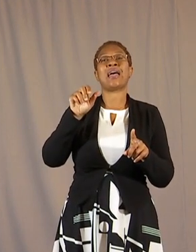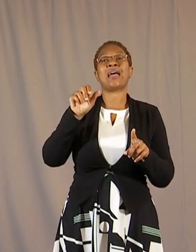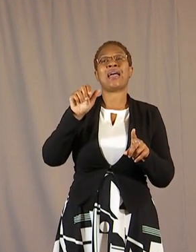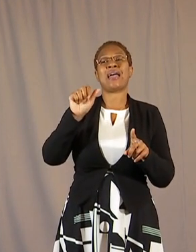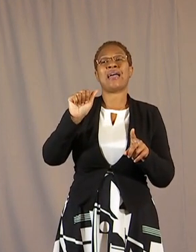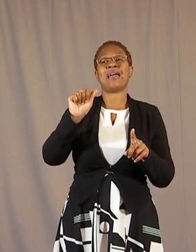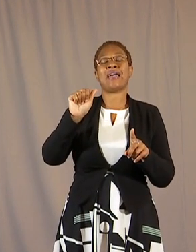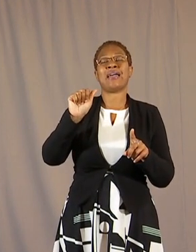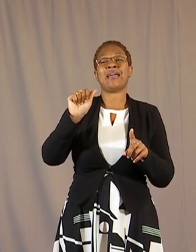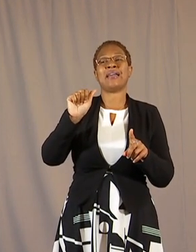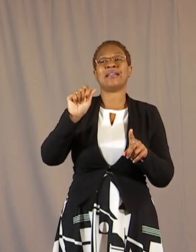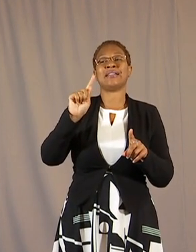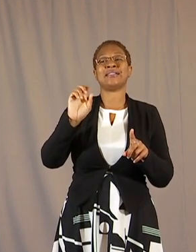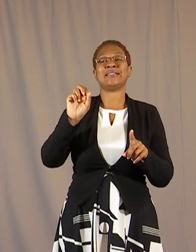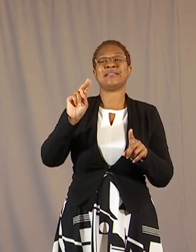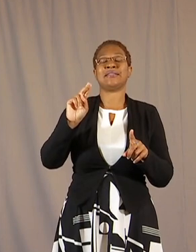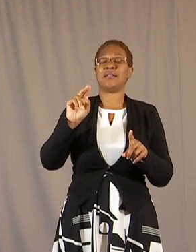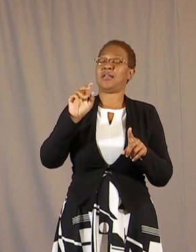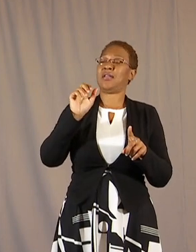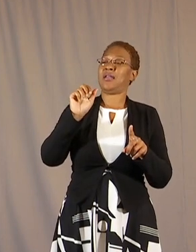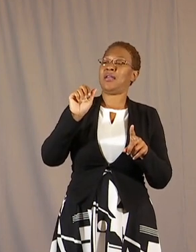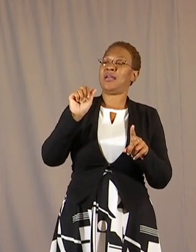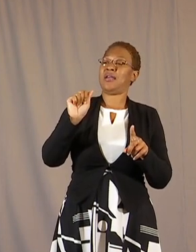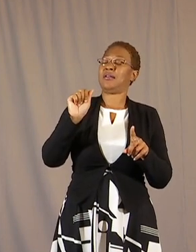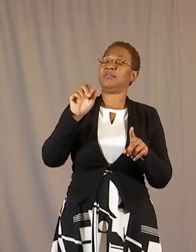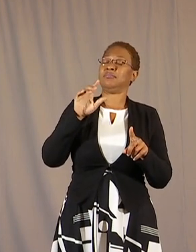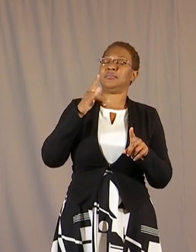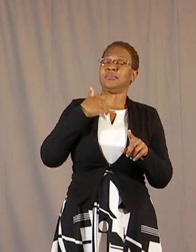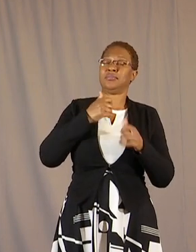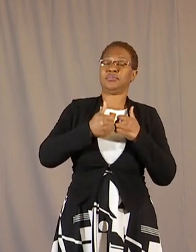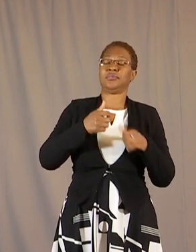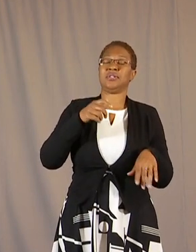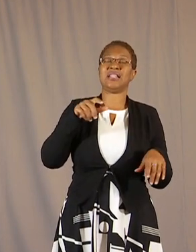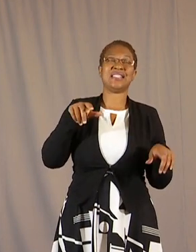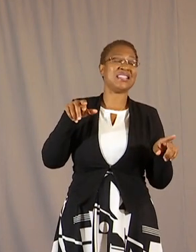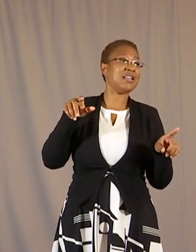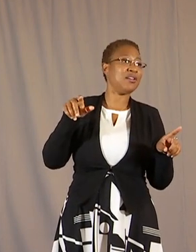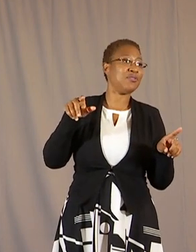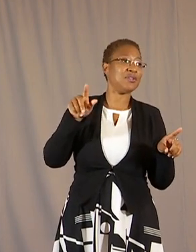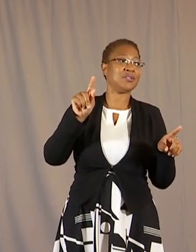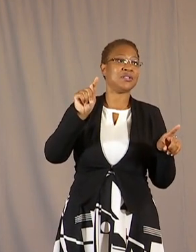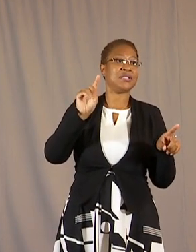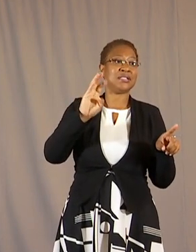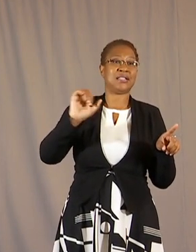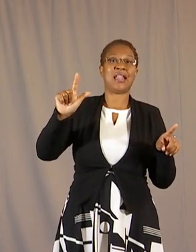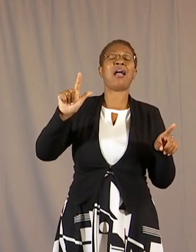know how incredibly important that was, but what happened during COVID that we knew